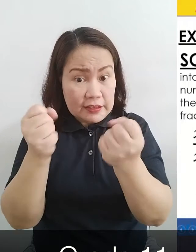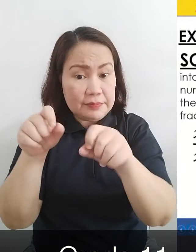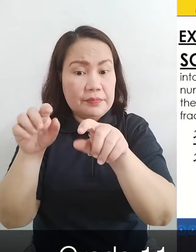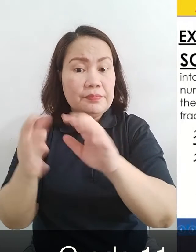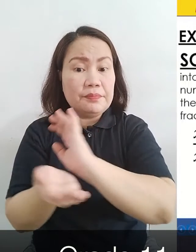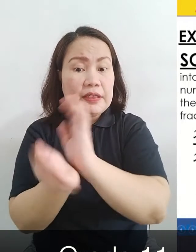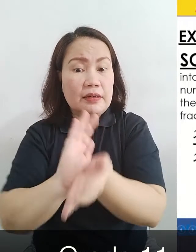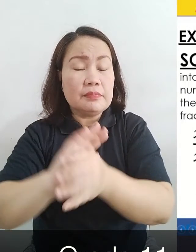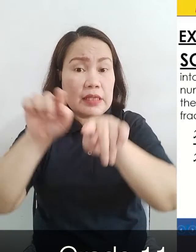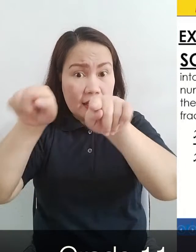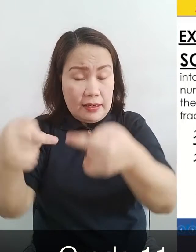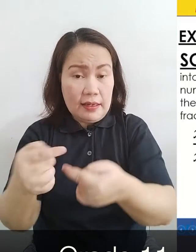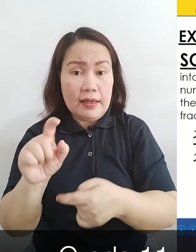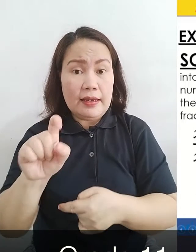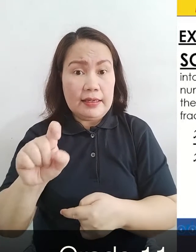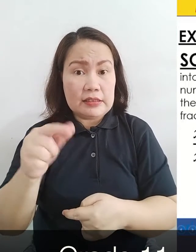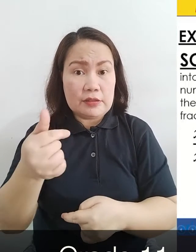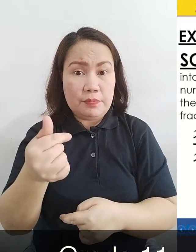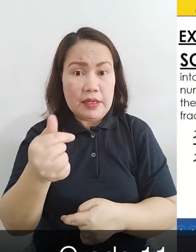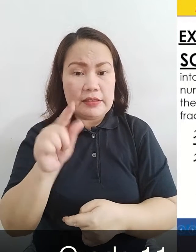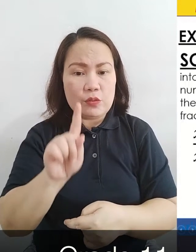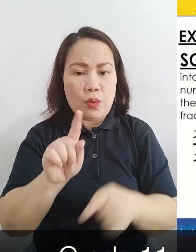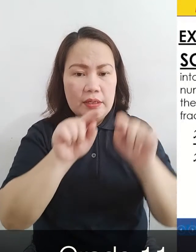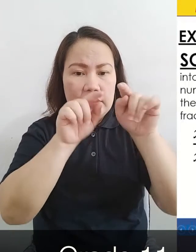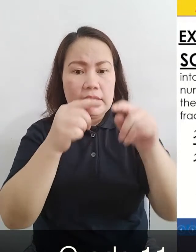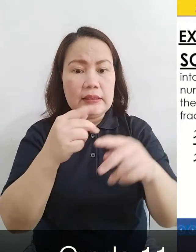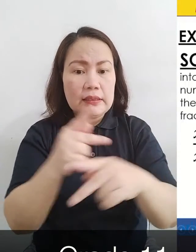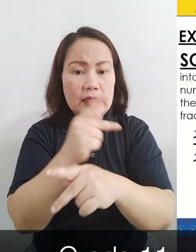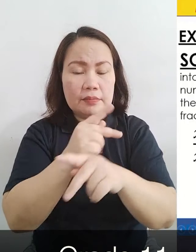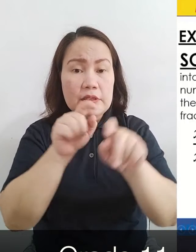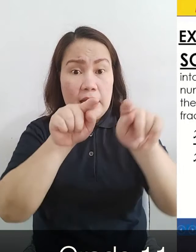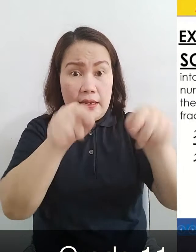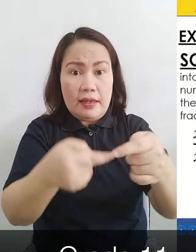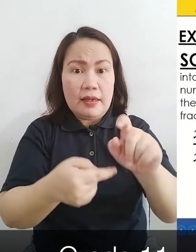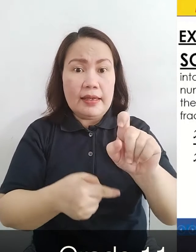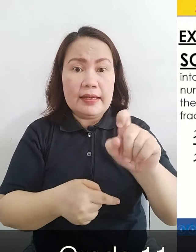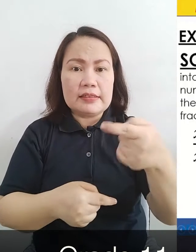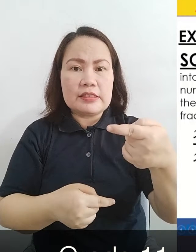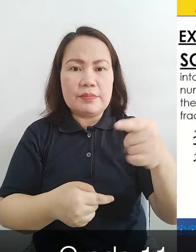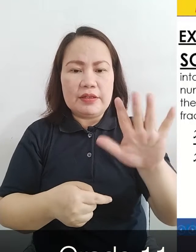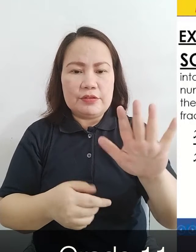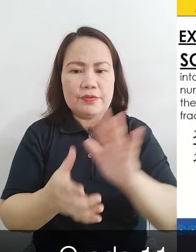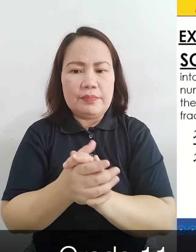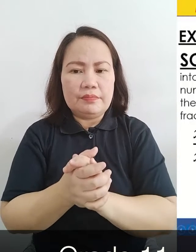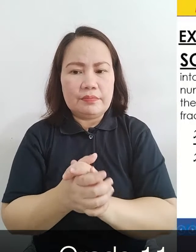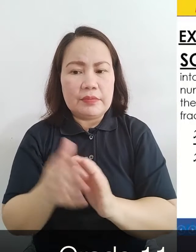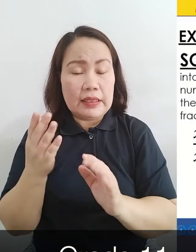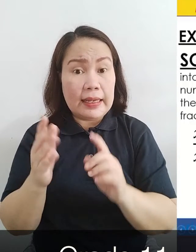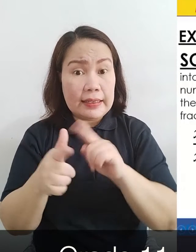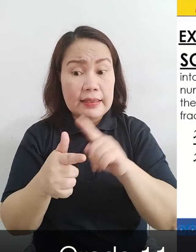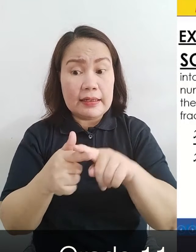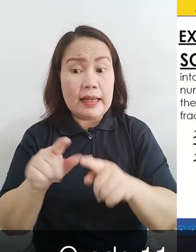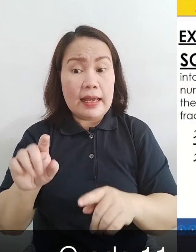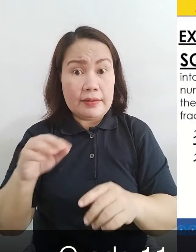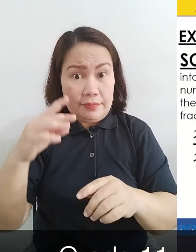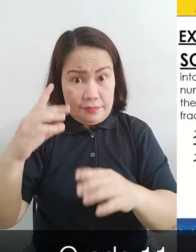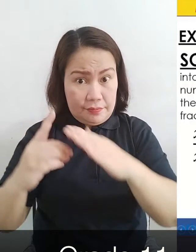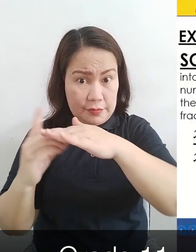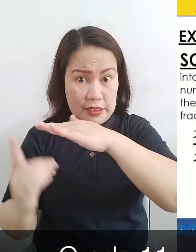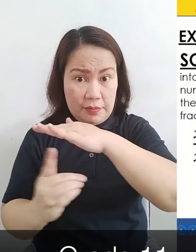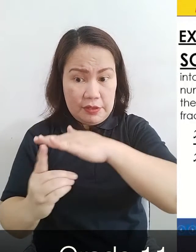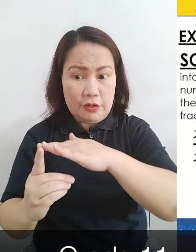plus 1 times x minus 5. X squared minus 3x plus 2, pag pinactor